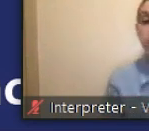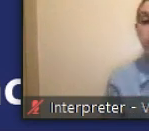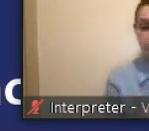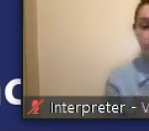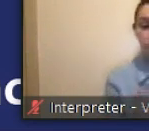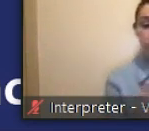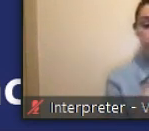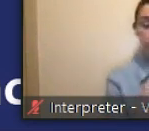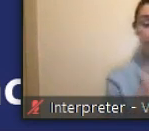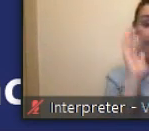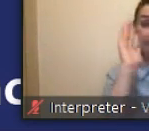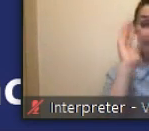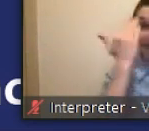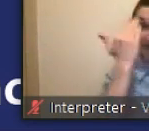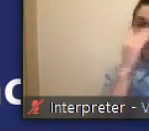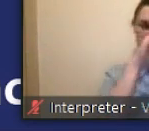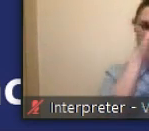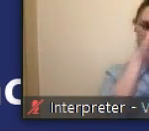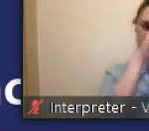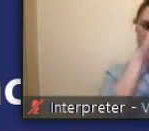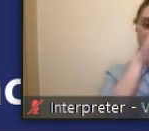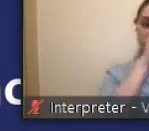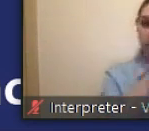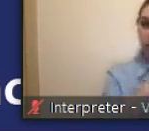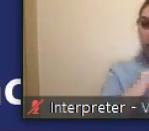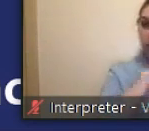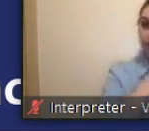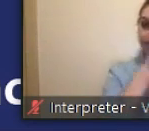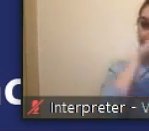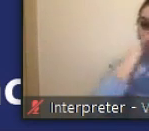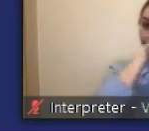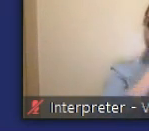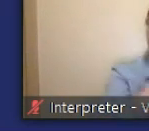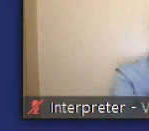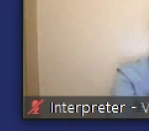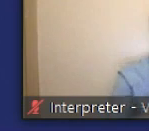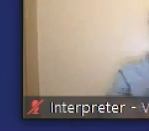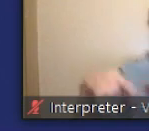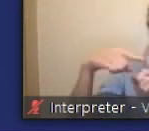percent positivity value over the last few weeks. Next slide.